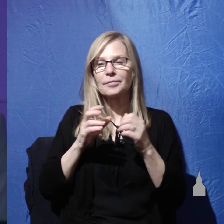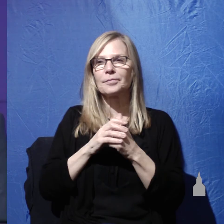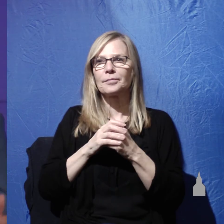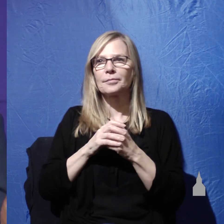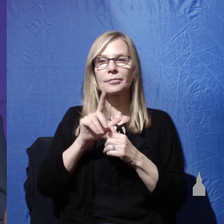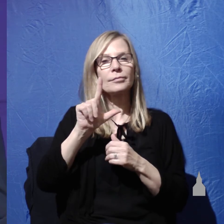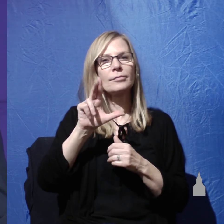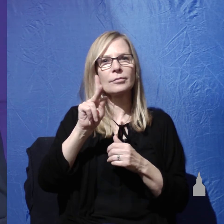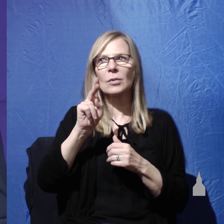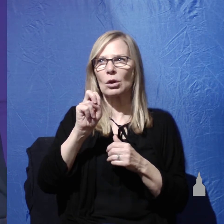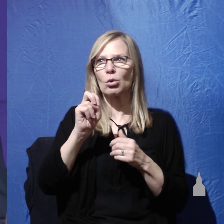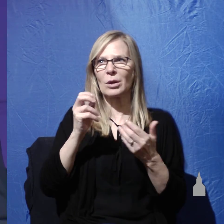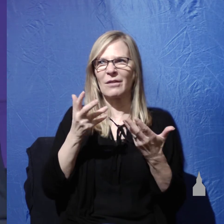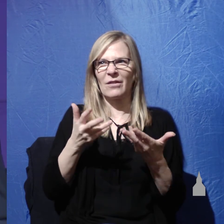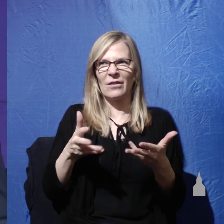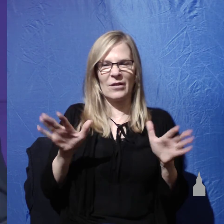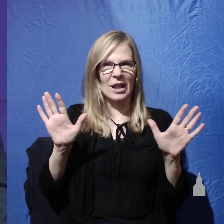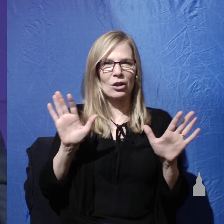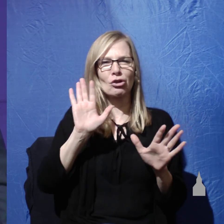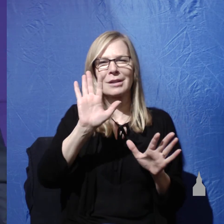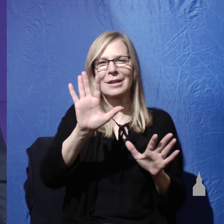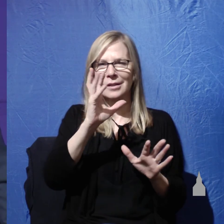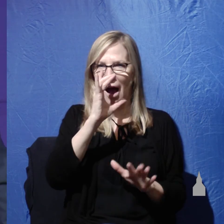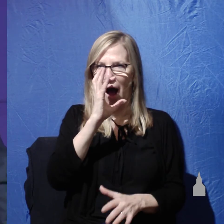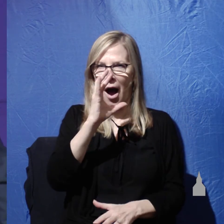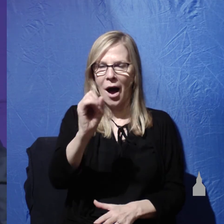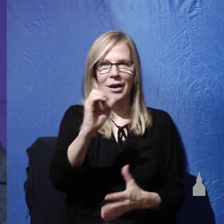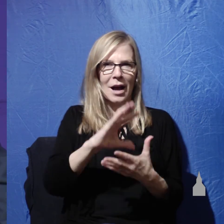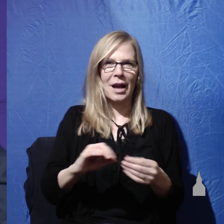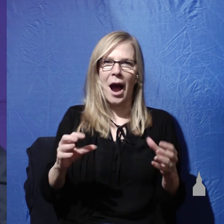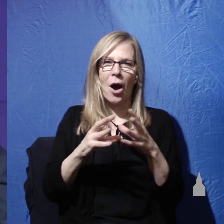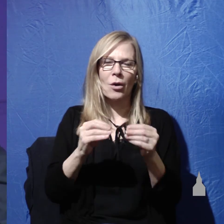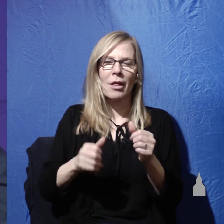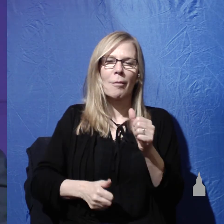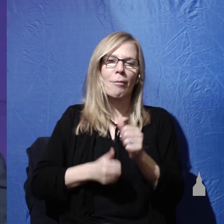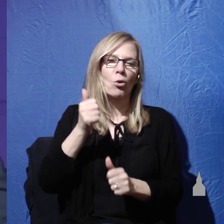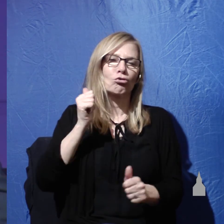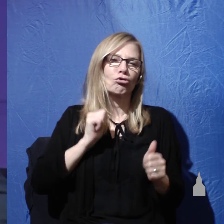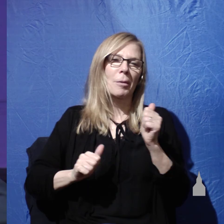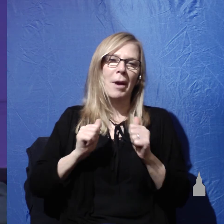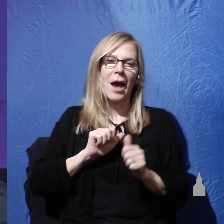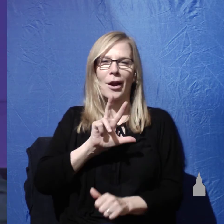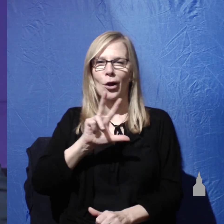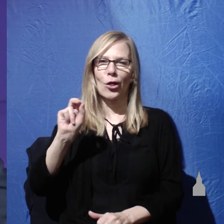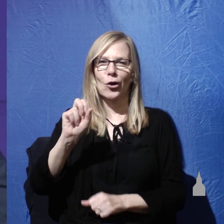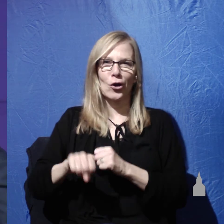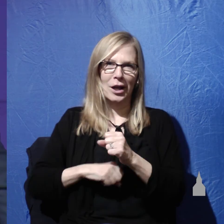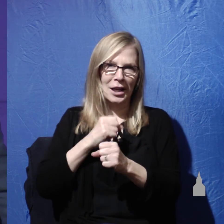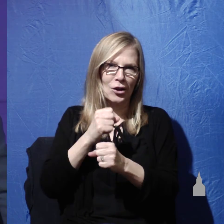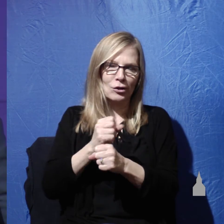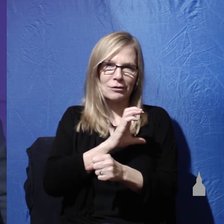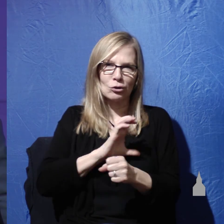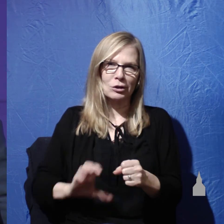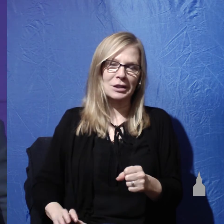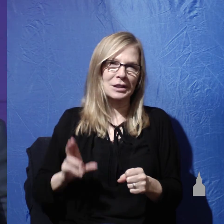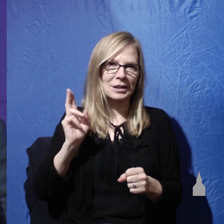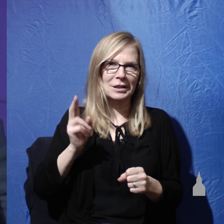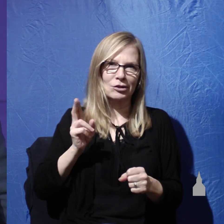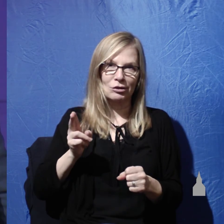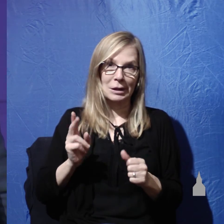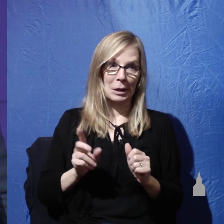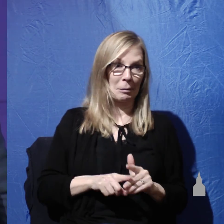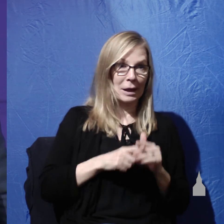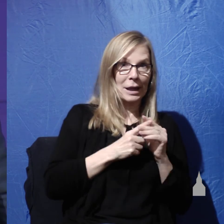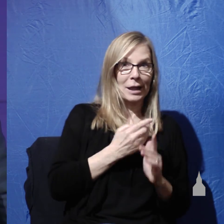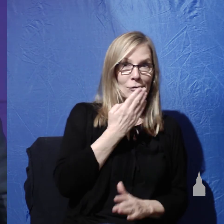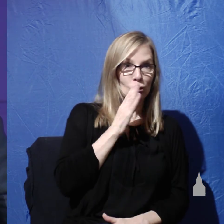an end his absorbing account of the most dramatic 30 years of Christian history. From the beginnings in Jerusalem with a